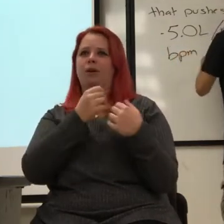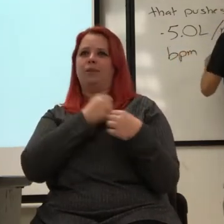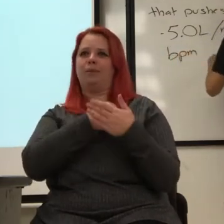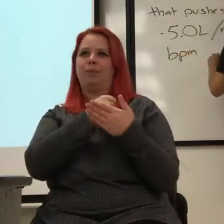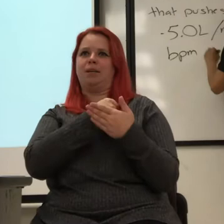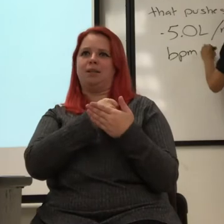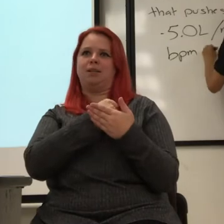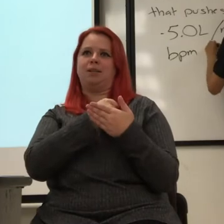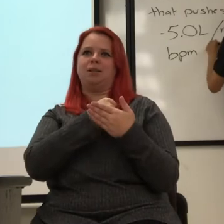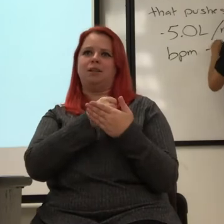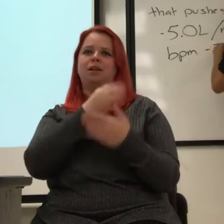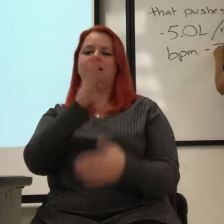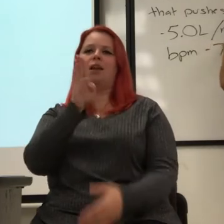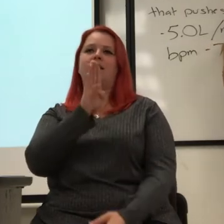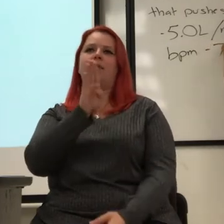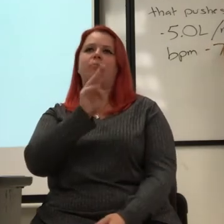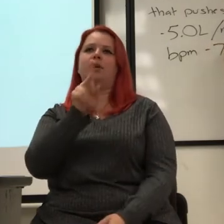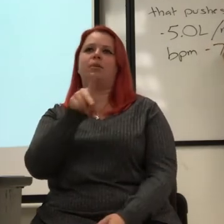Beats per minute?